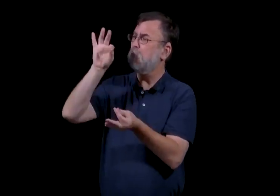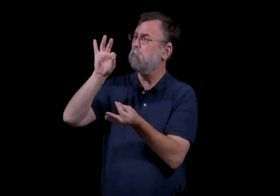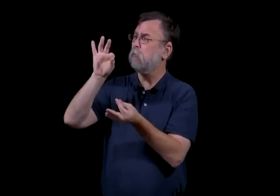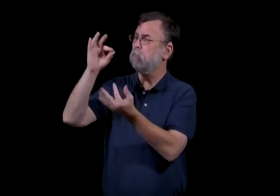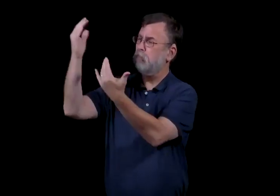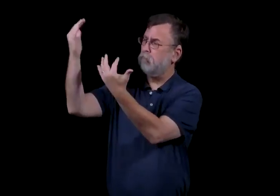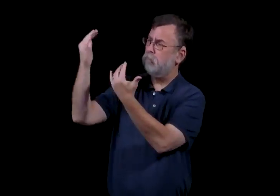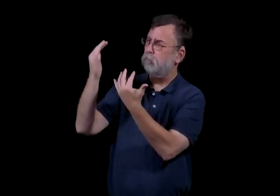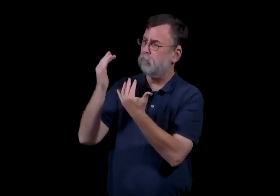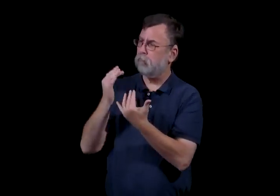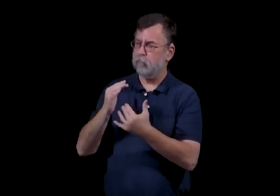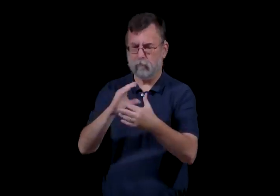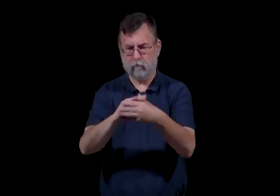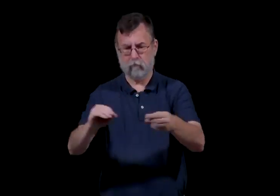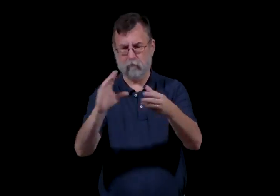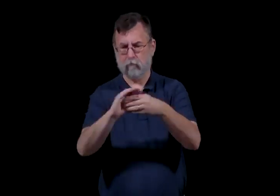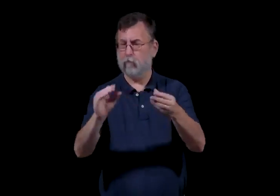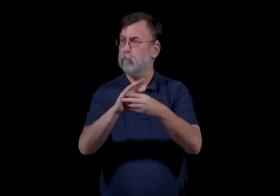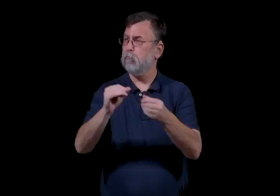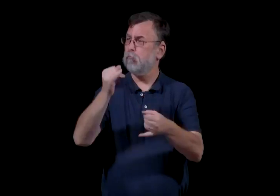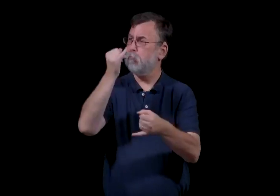So we ask that you send your Holy Spirit right now